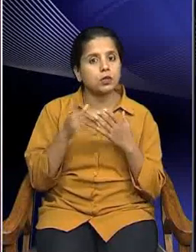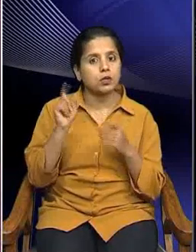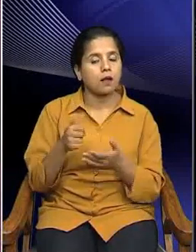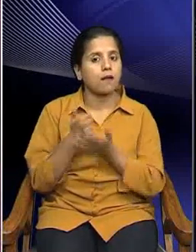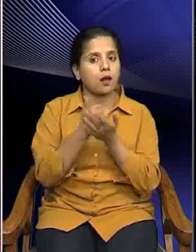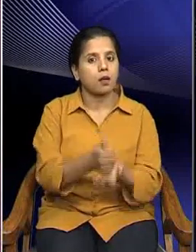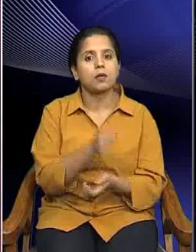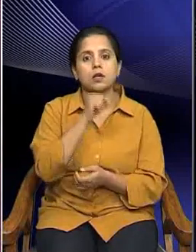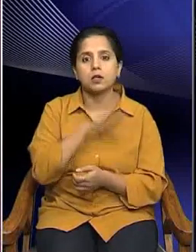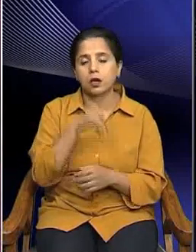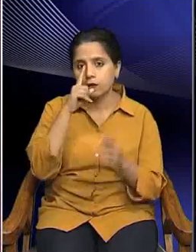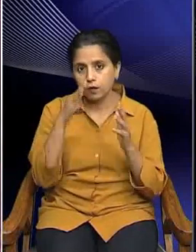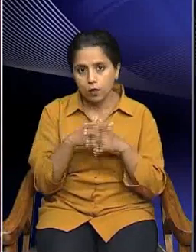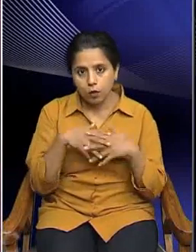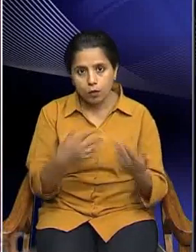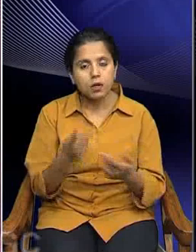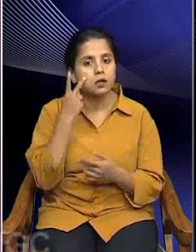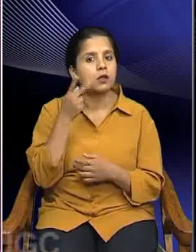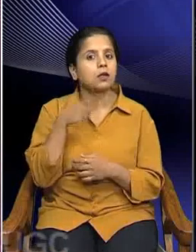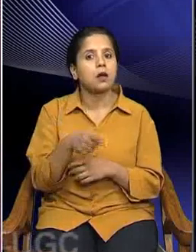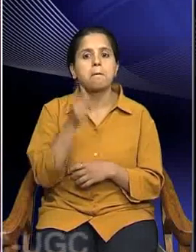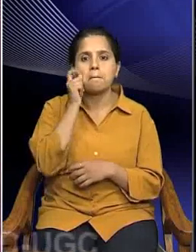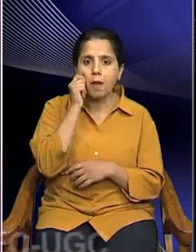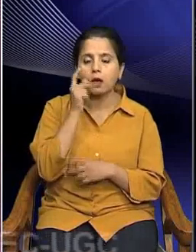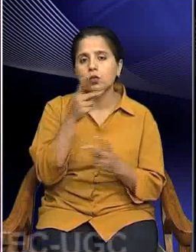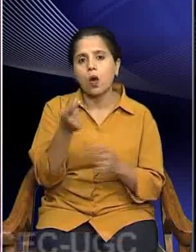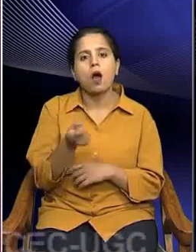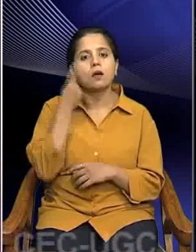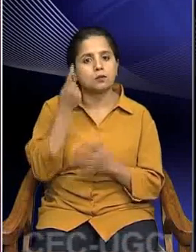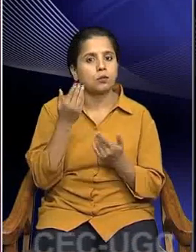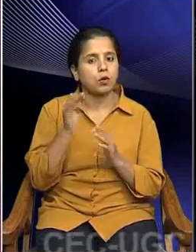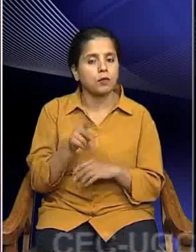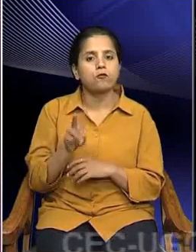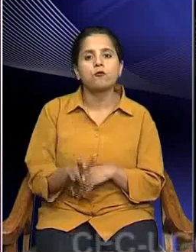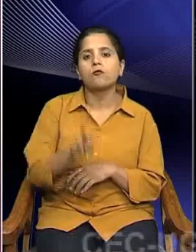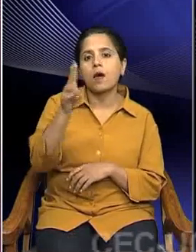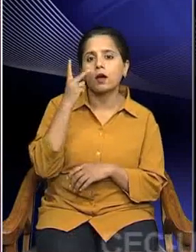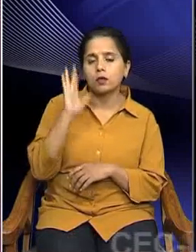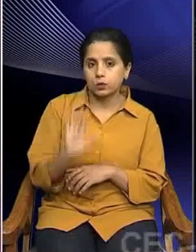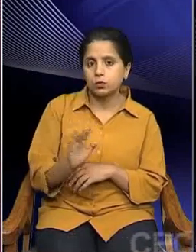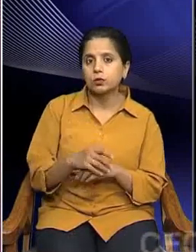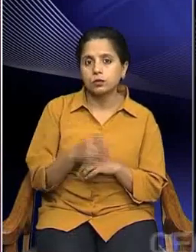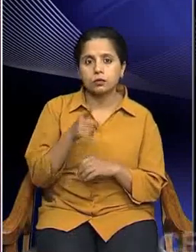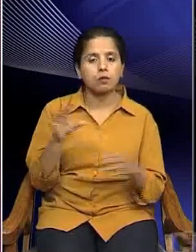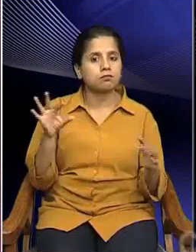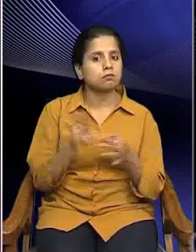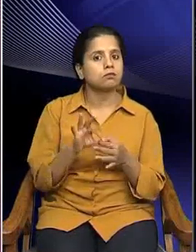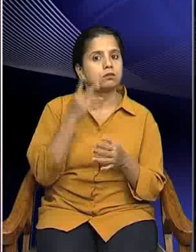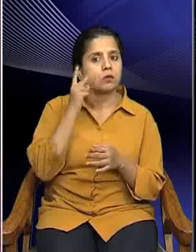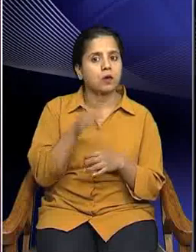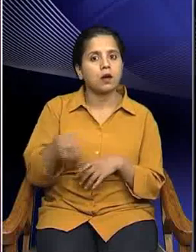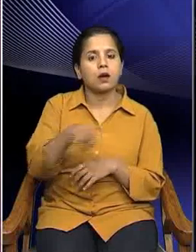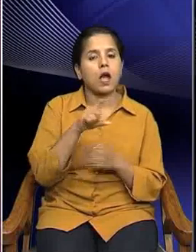young women and both young women and men to understand the value which is attached with